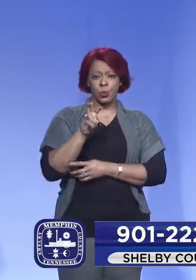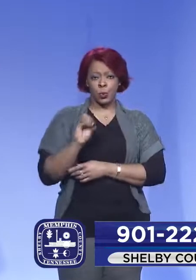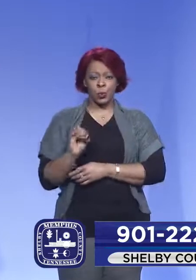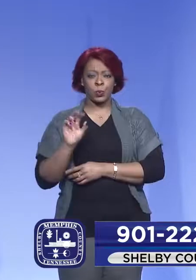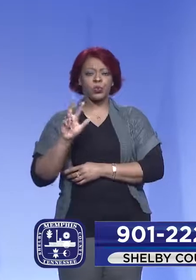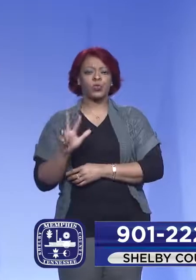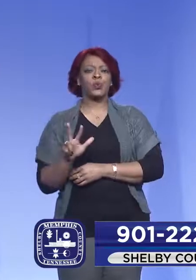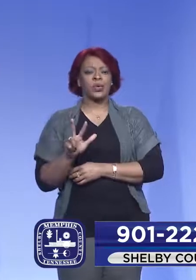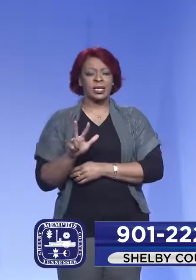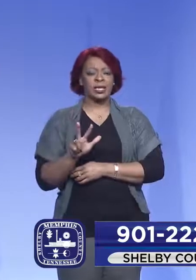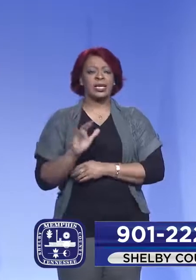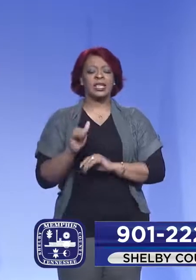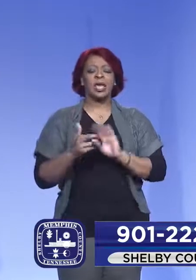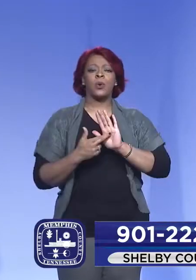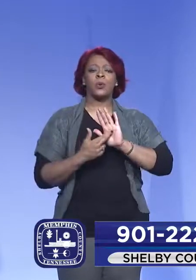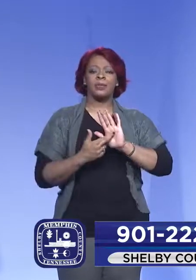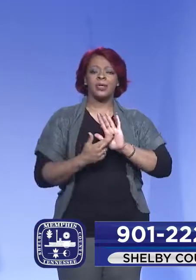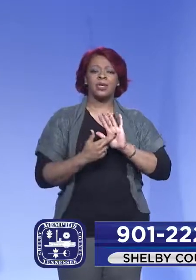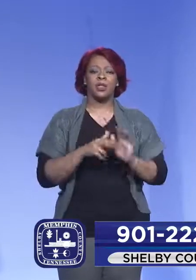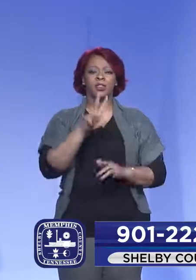5,203, which represented